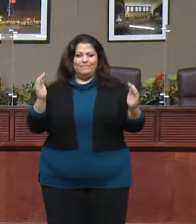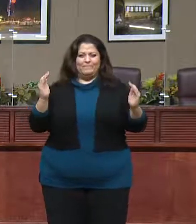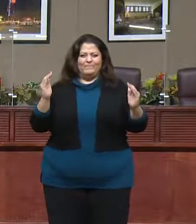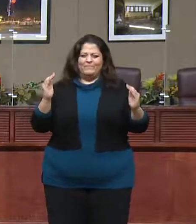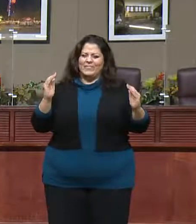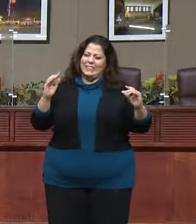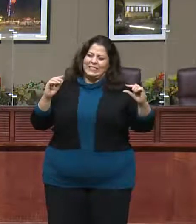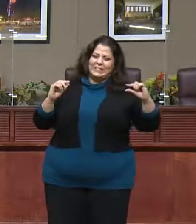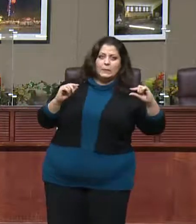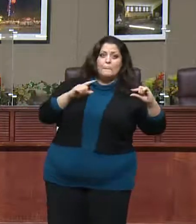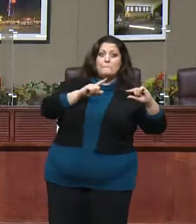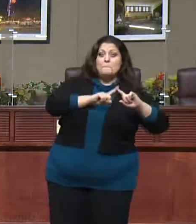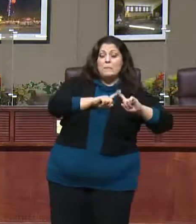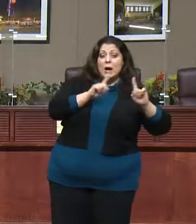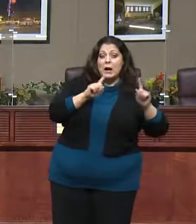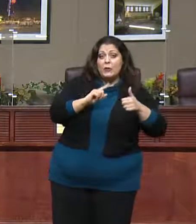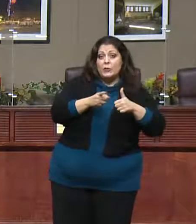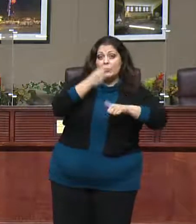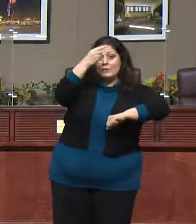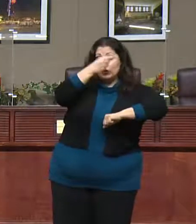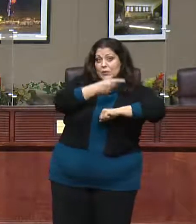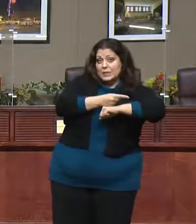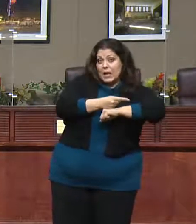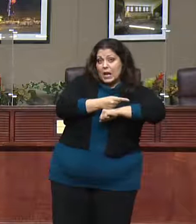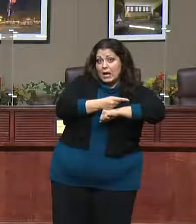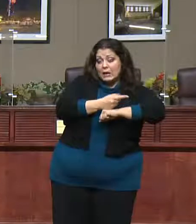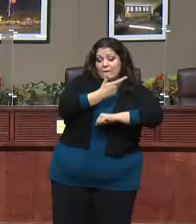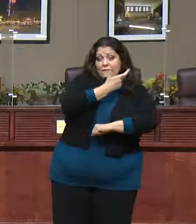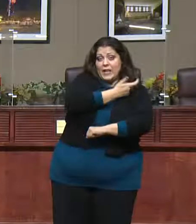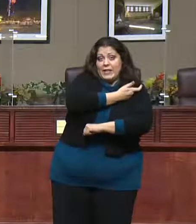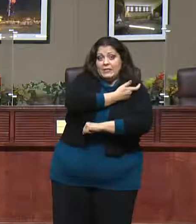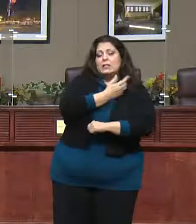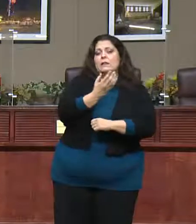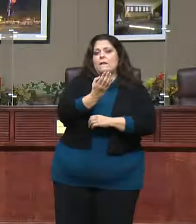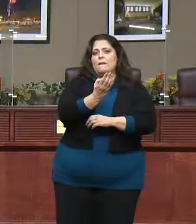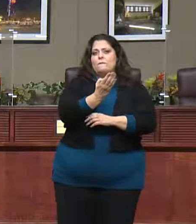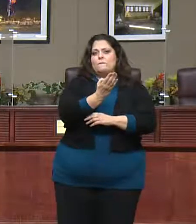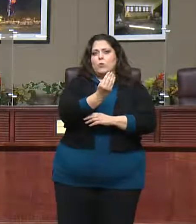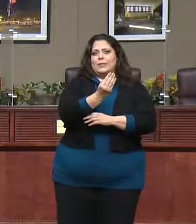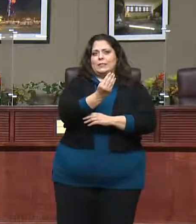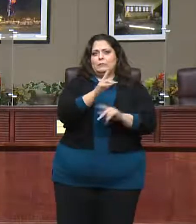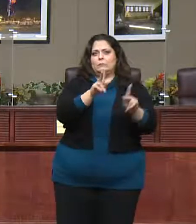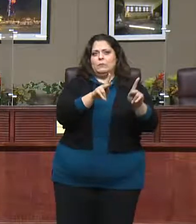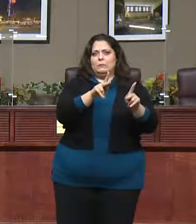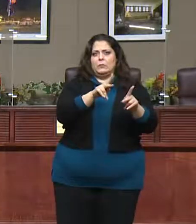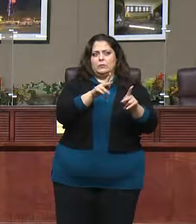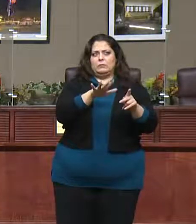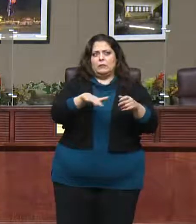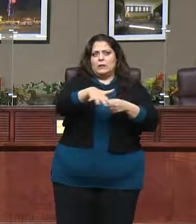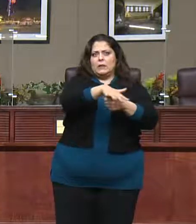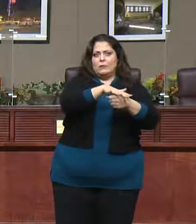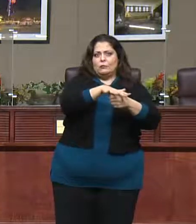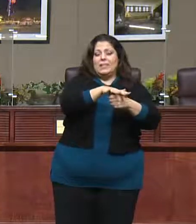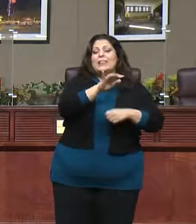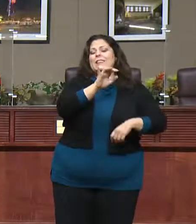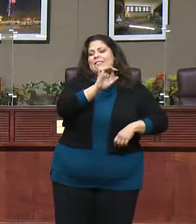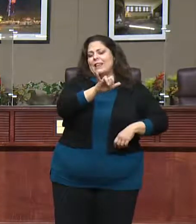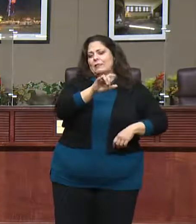the first day that we vaccinated people, we vaccinated 14 people in our county. That was December